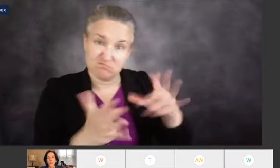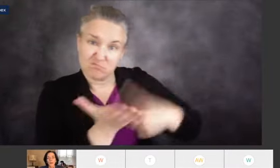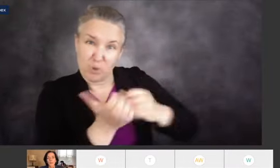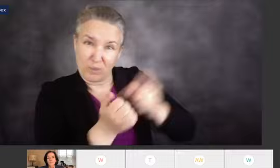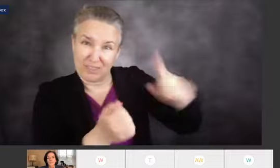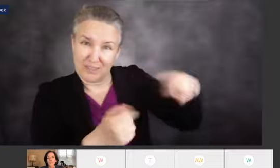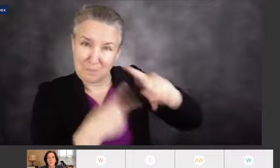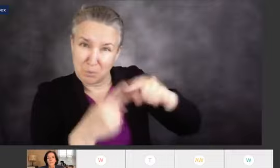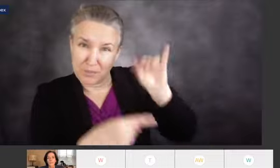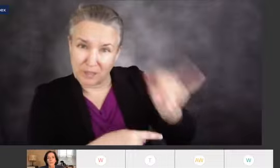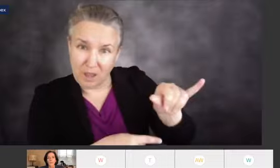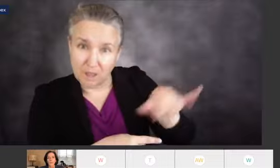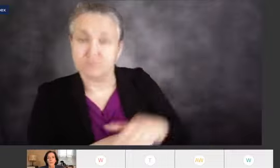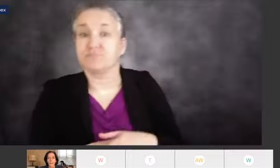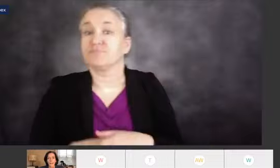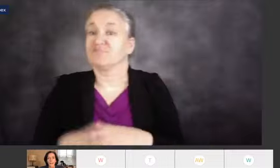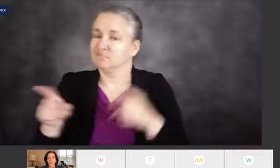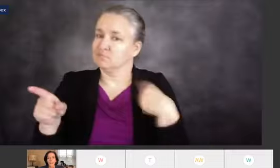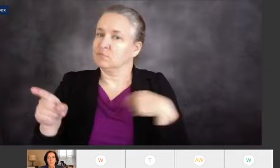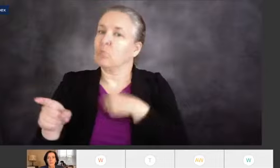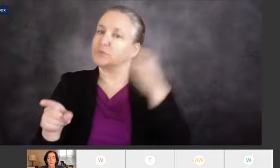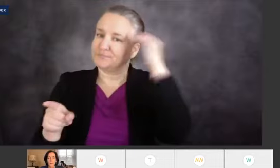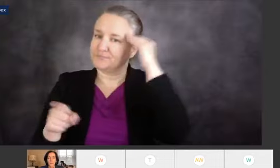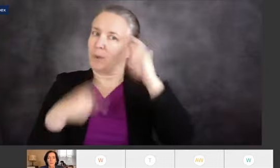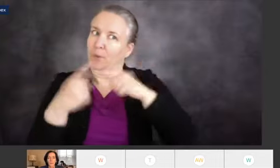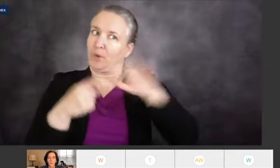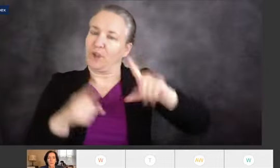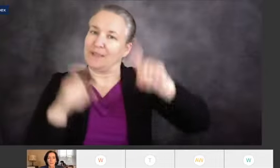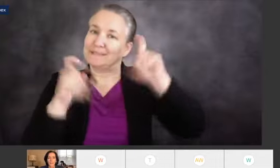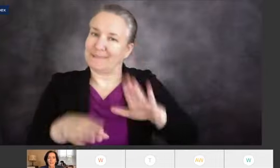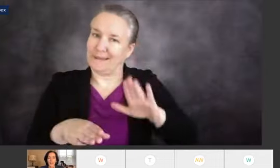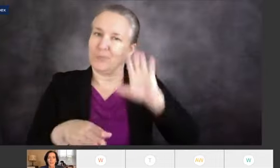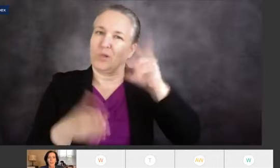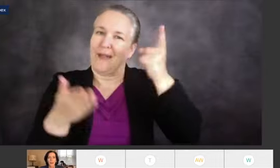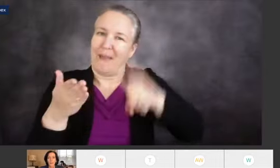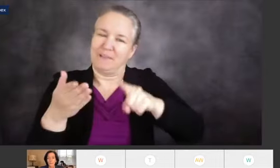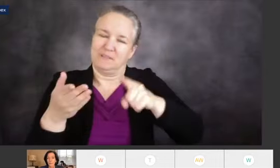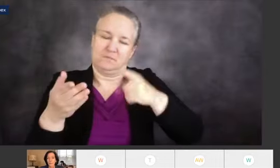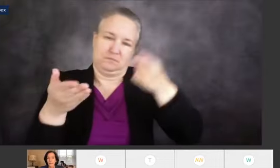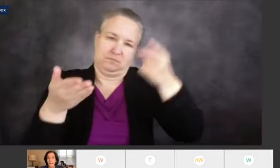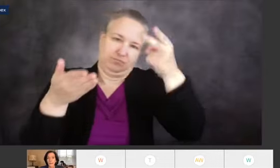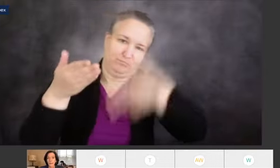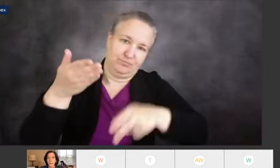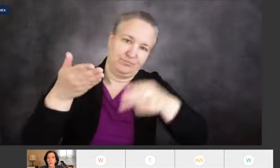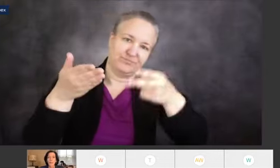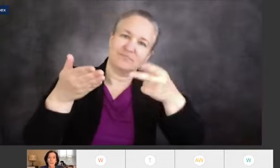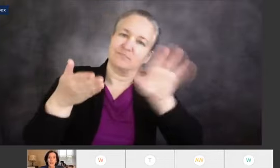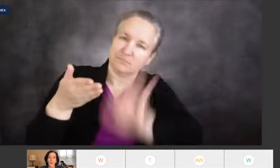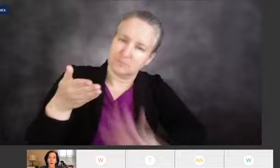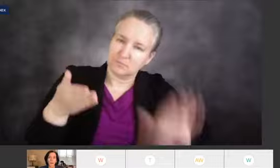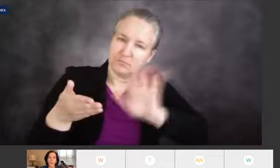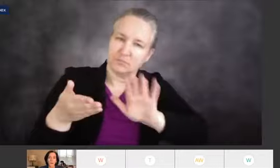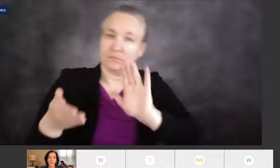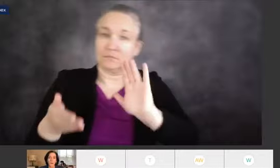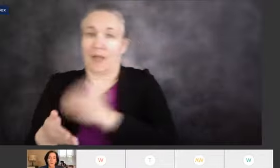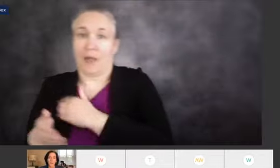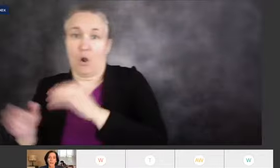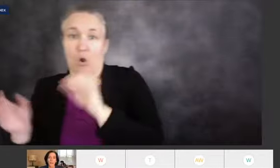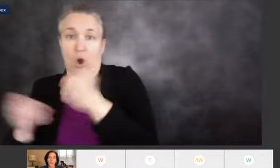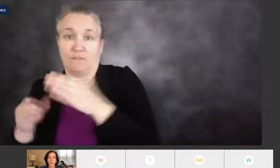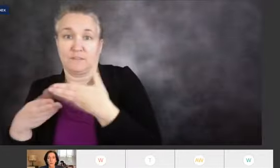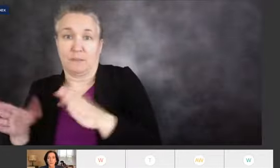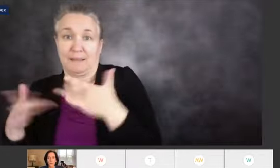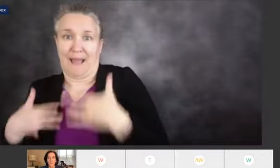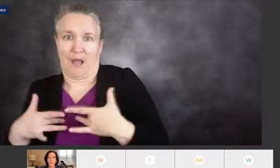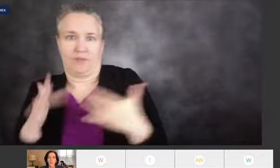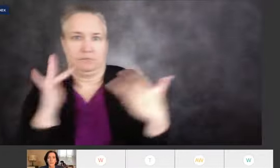are aware of this scheduled exam that's coming up in a couple of weeks, and my Office of Public Health is reaching out to the folks